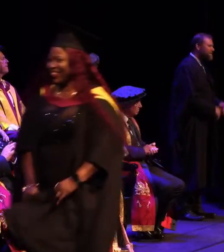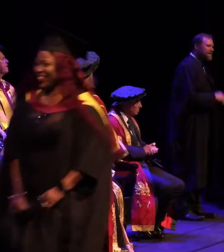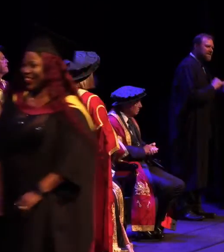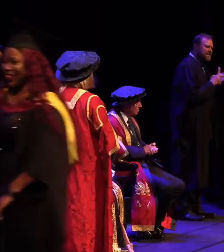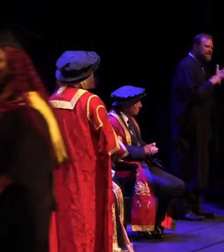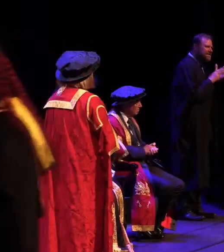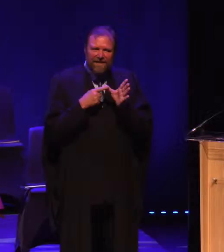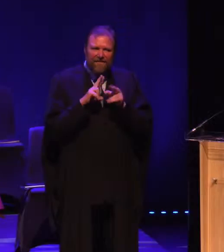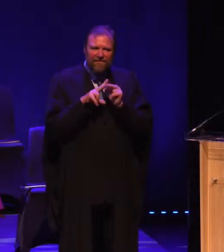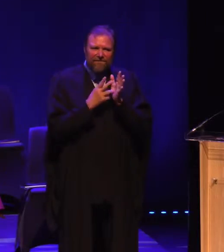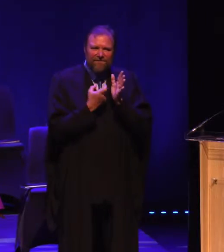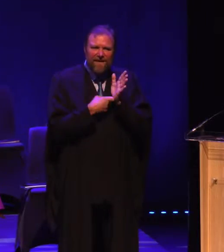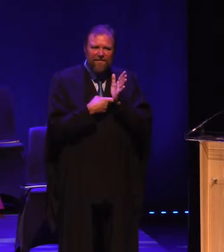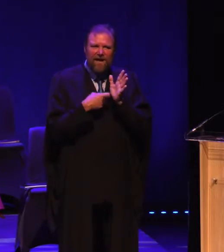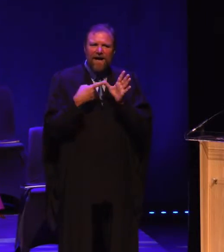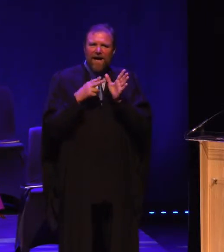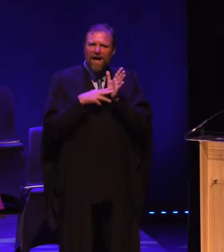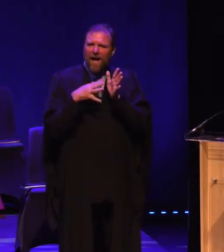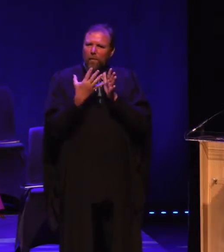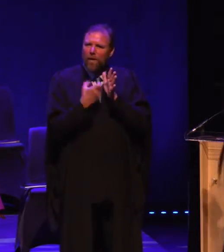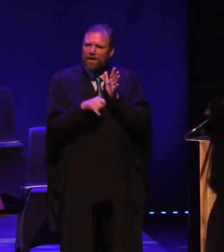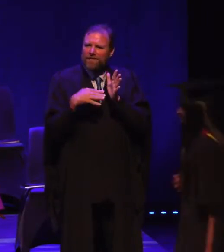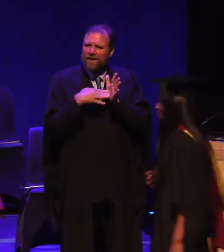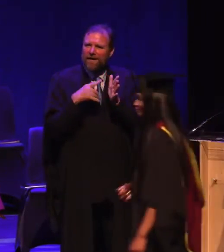Selina Favour Unwazi.